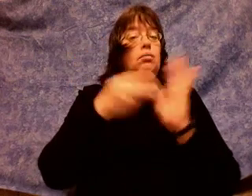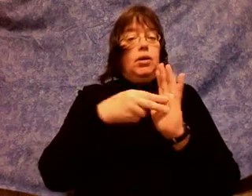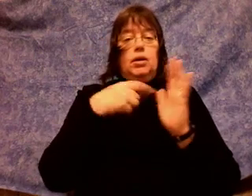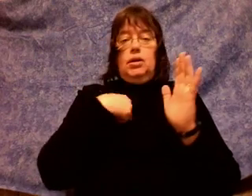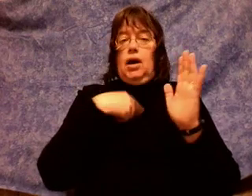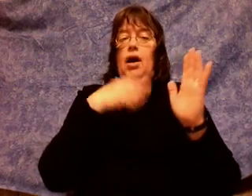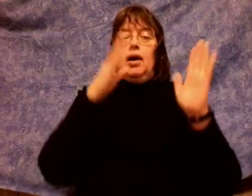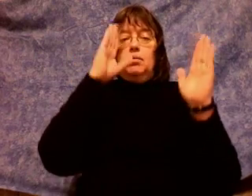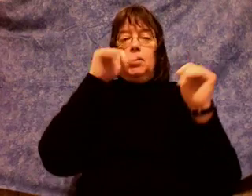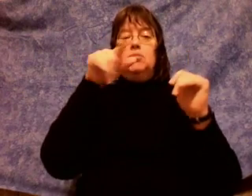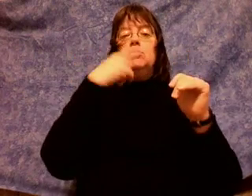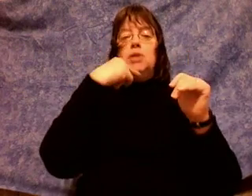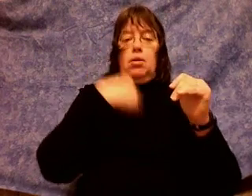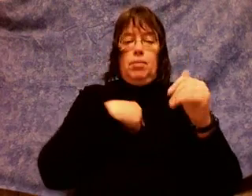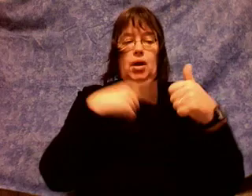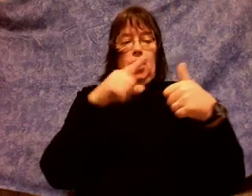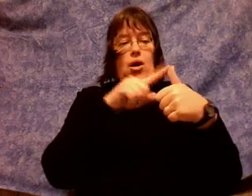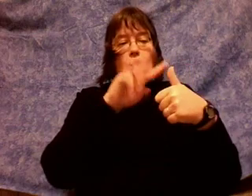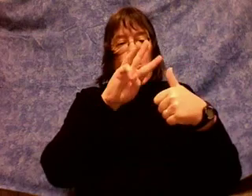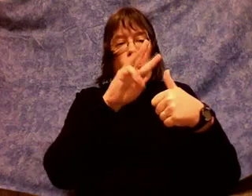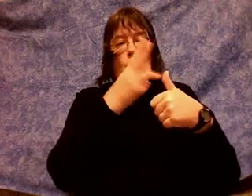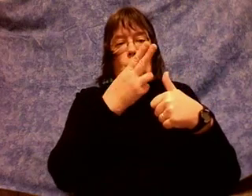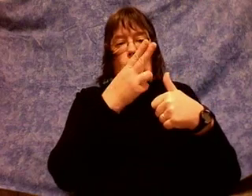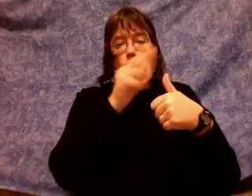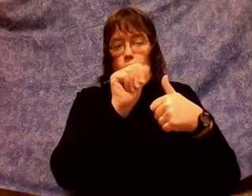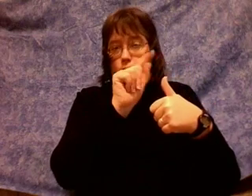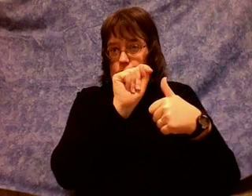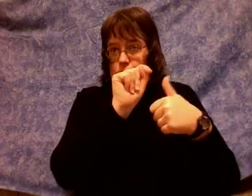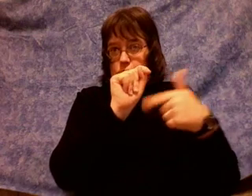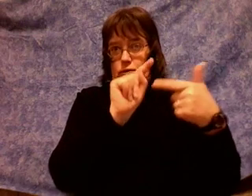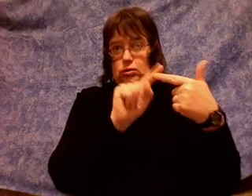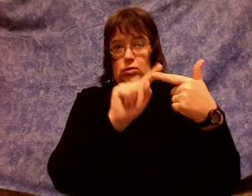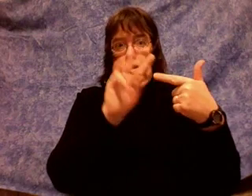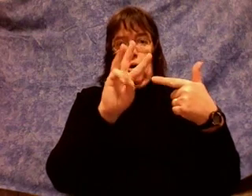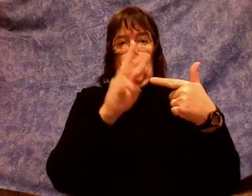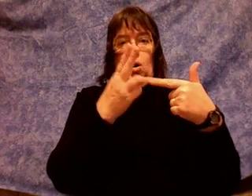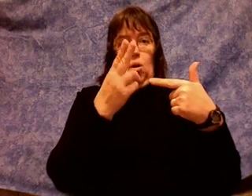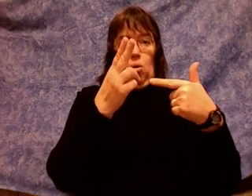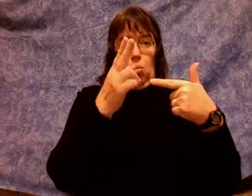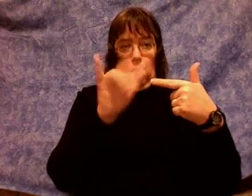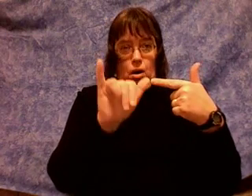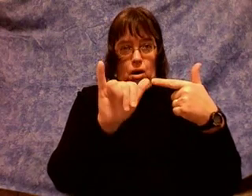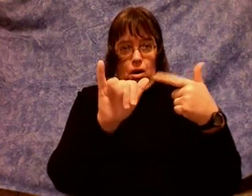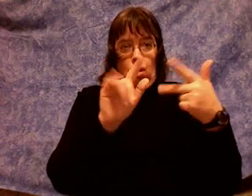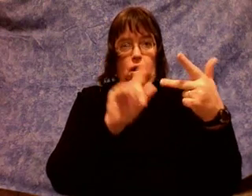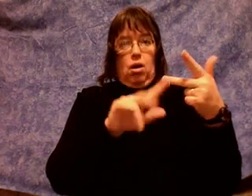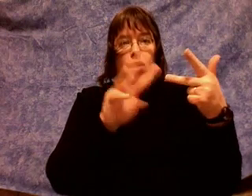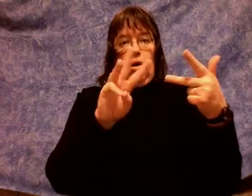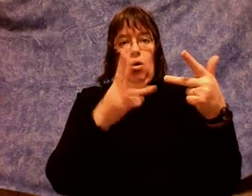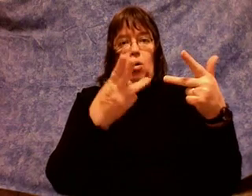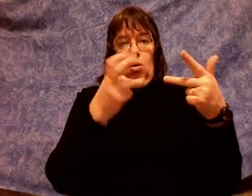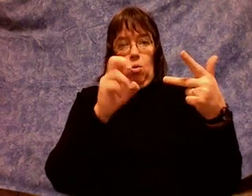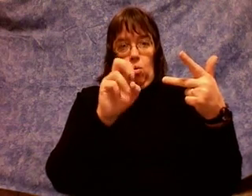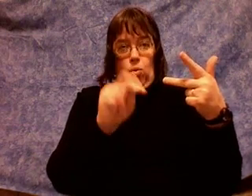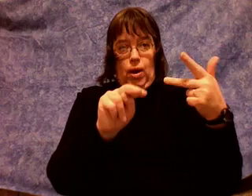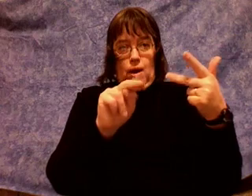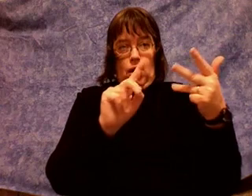a what word, WH word question. That's what, why,